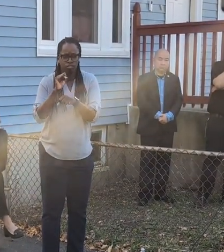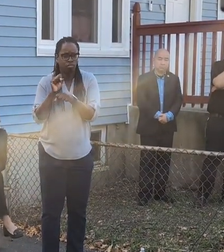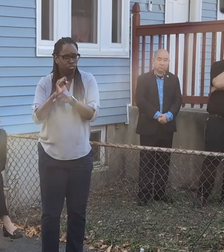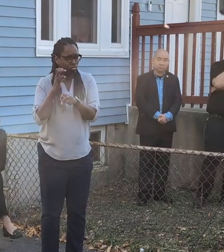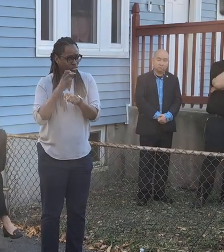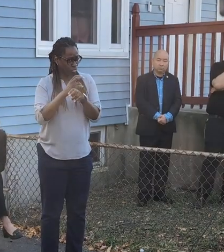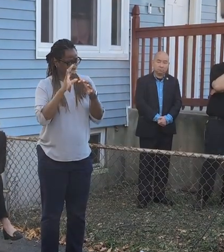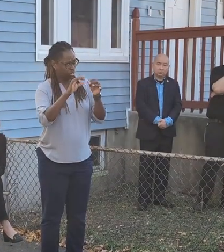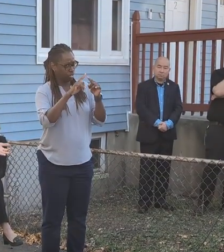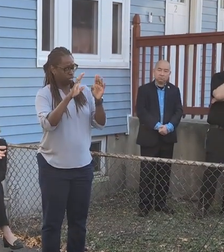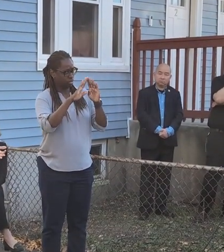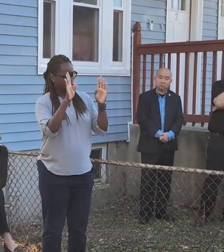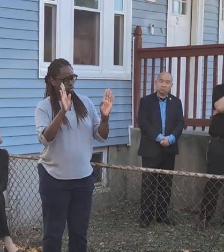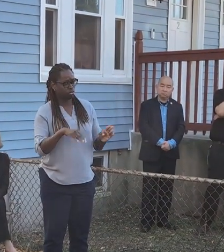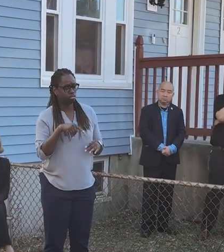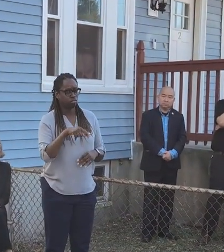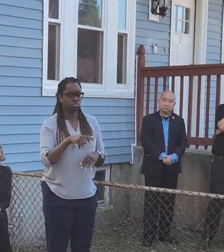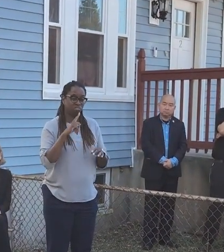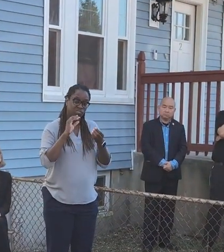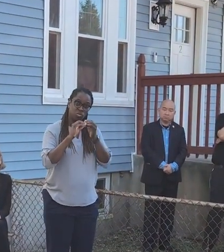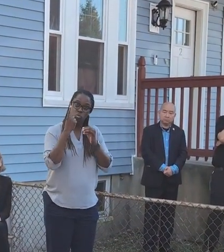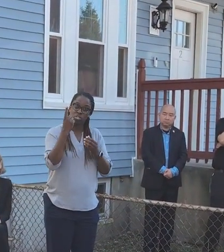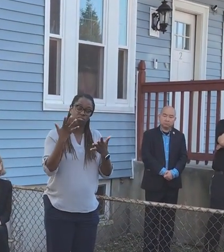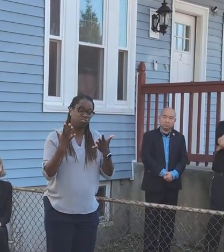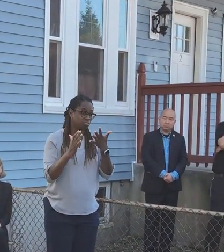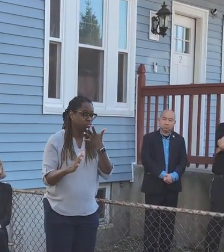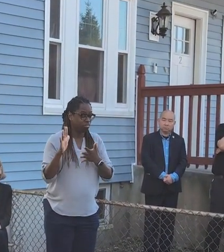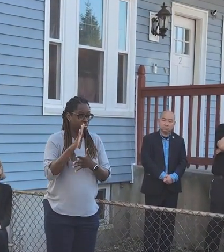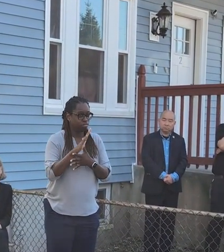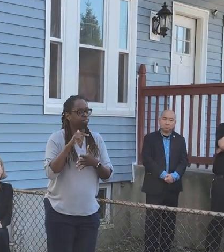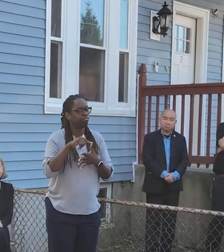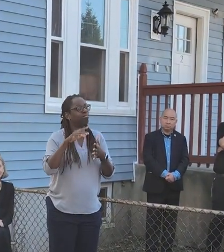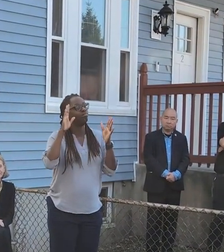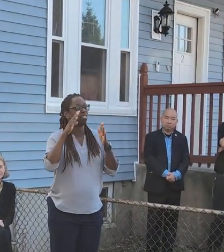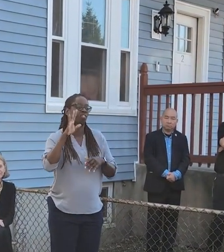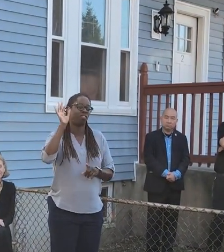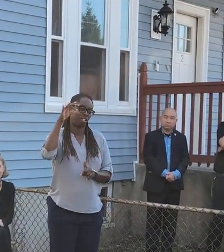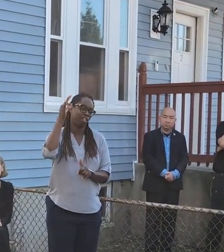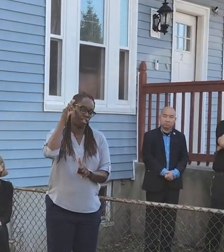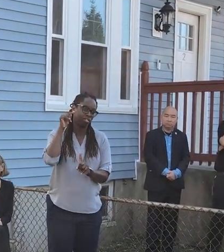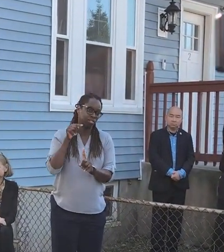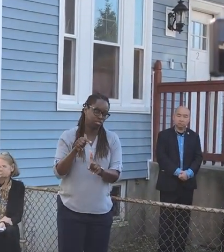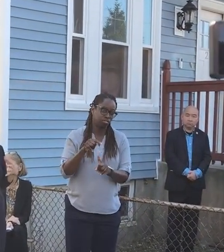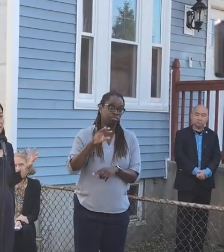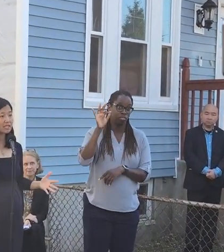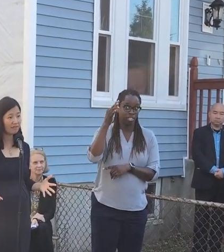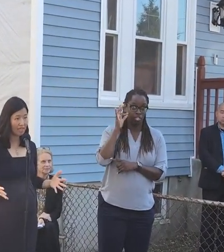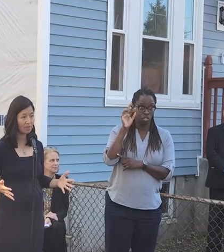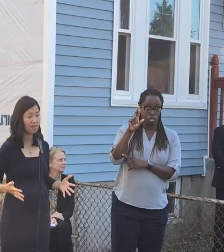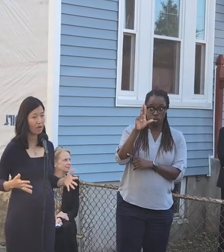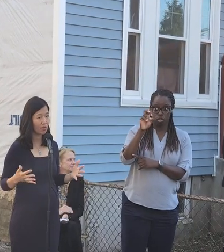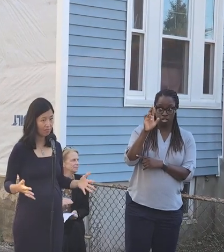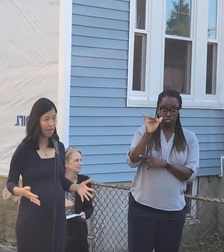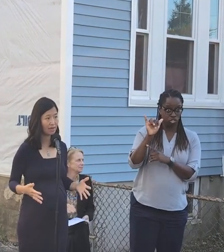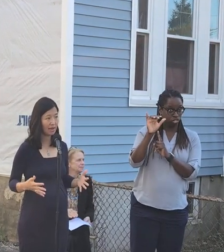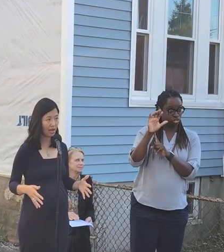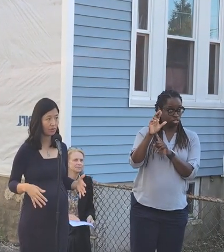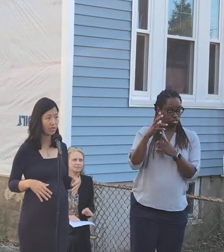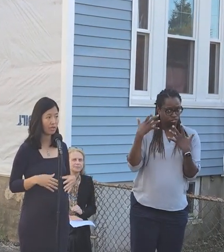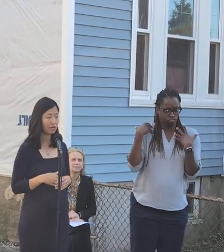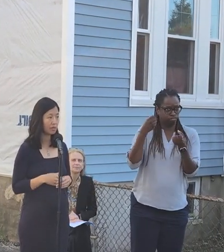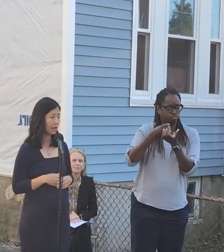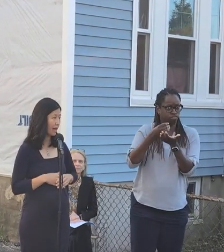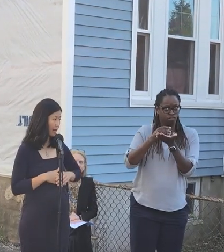That has been where we put the majority of our federal recovery dollars. That has been the greatest investment that we've made